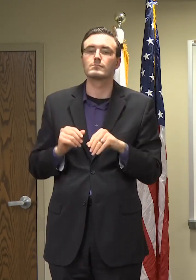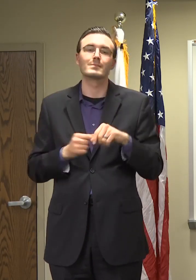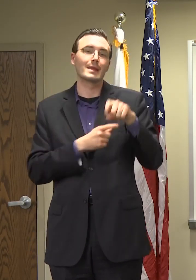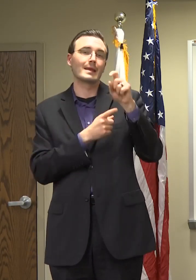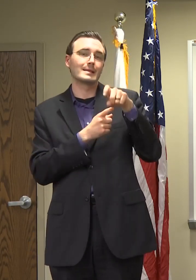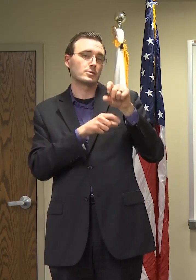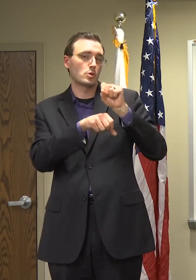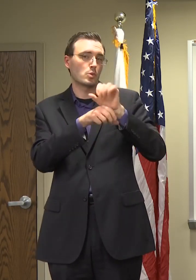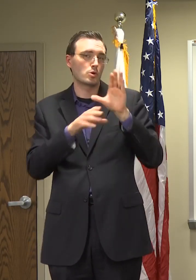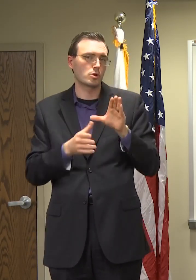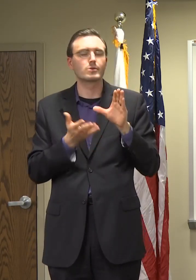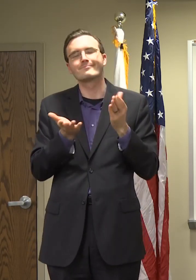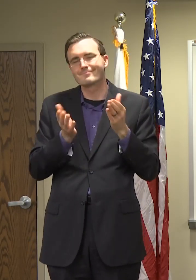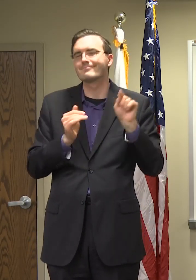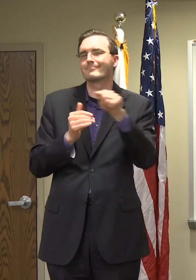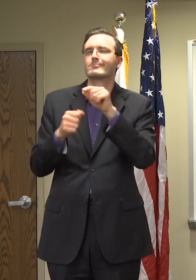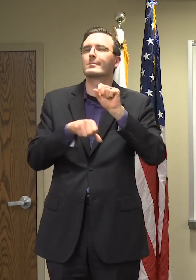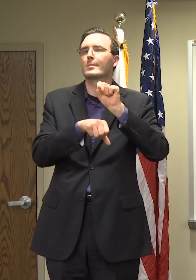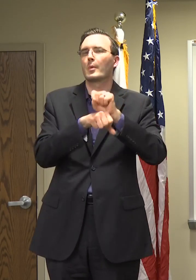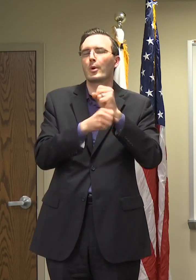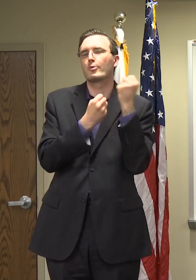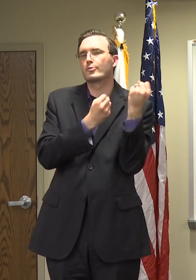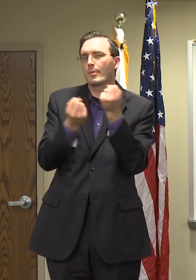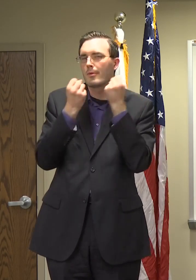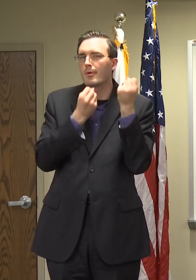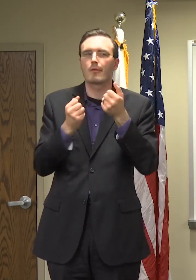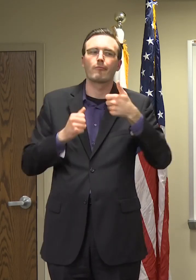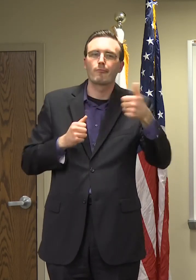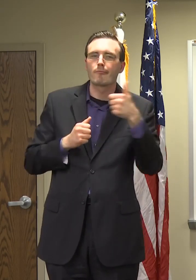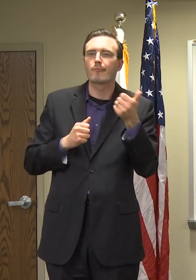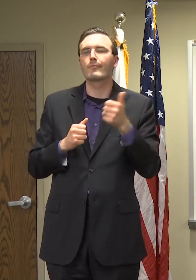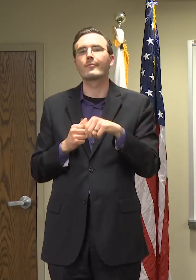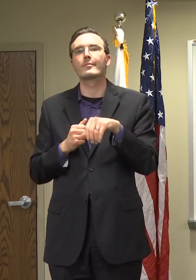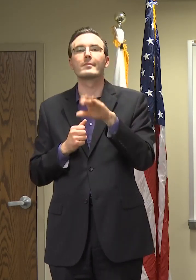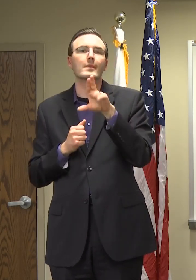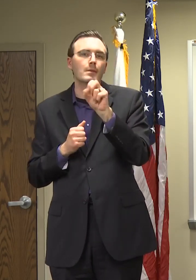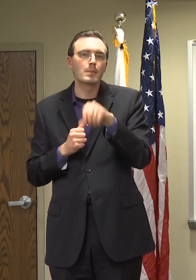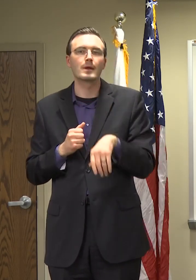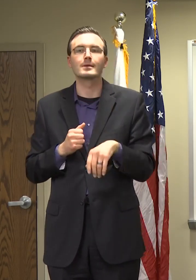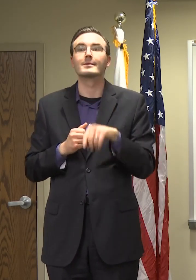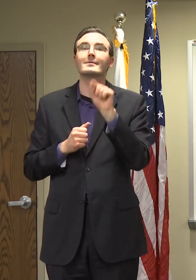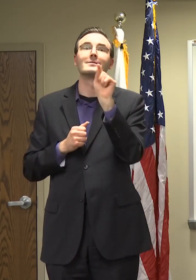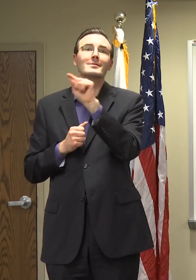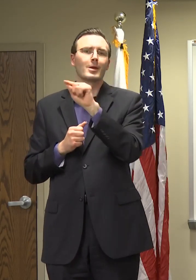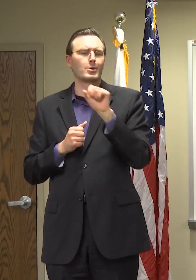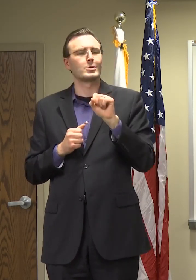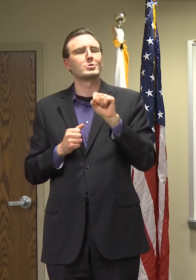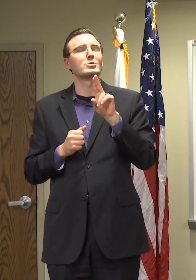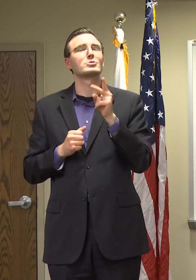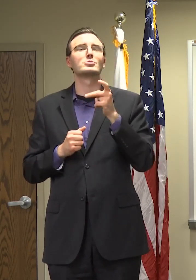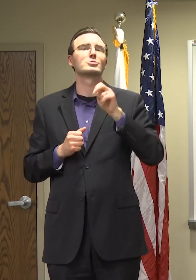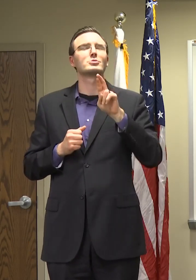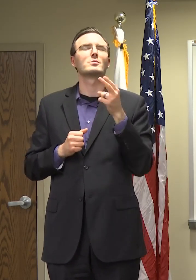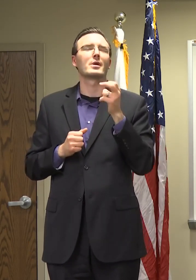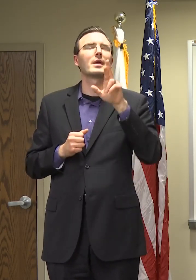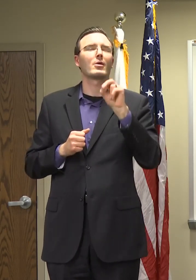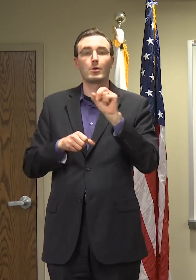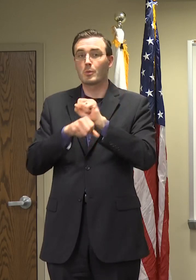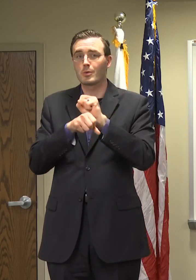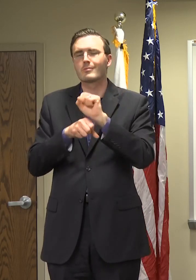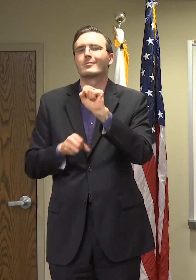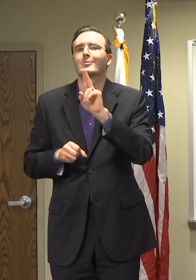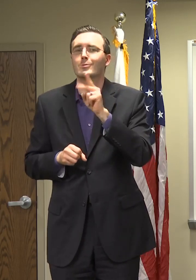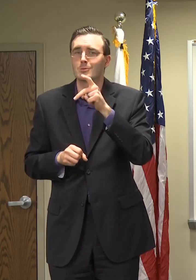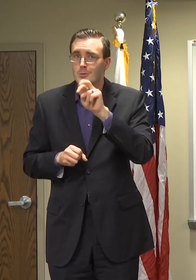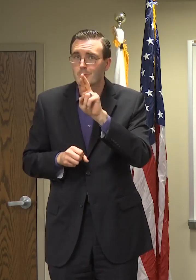providing transportation, logistics, our superheroes in the supermarkets that have been providing this all along